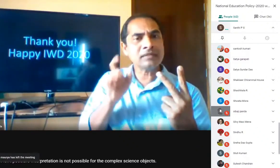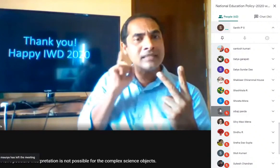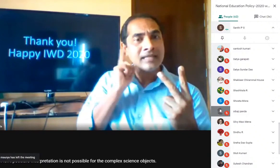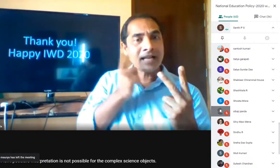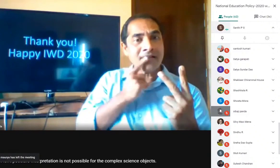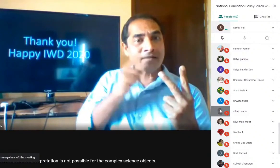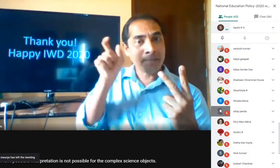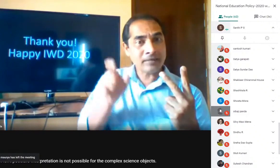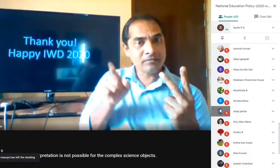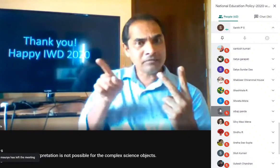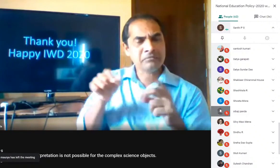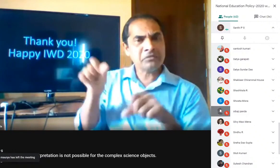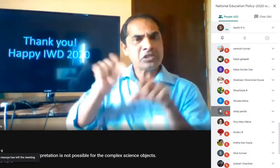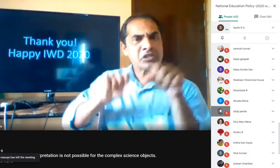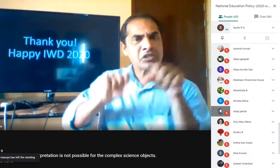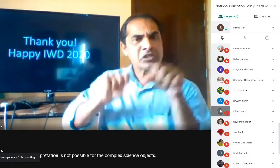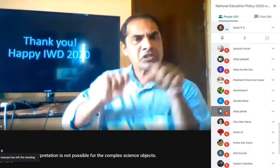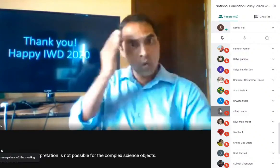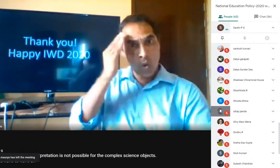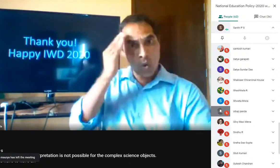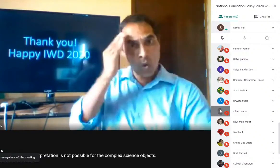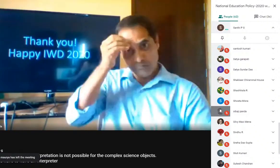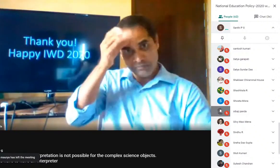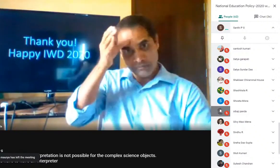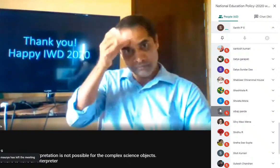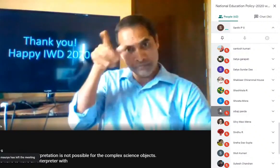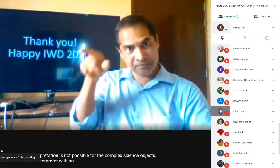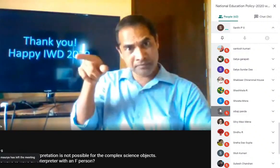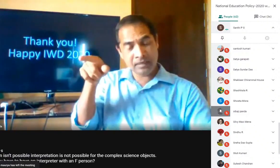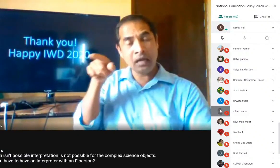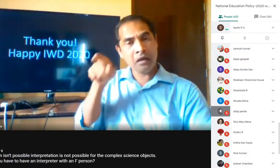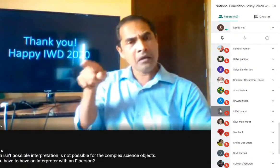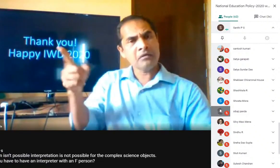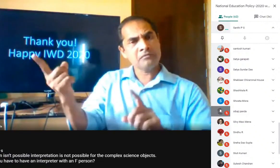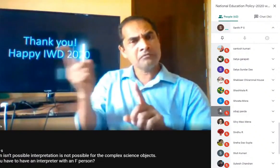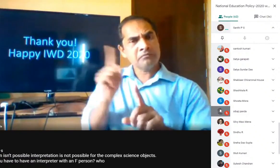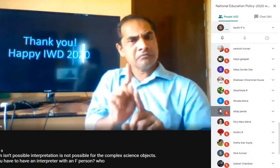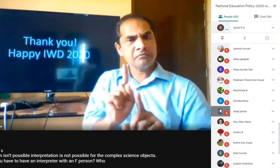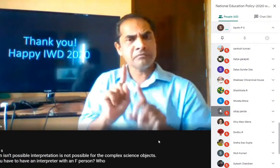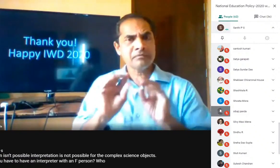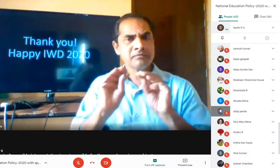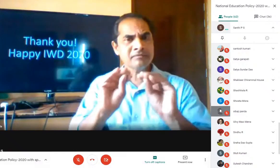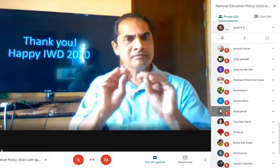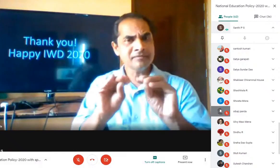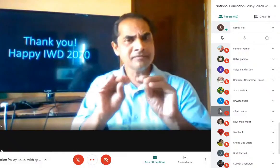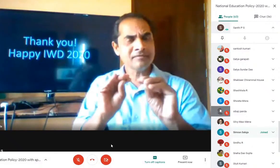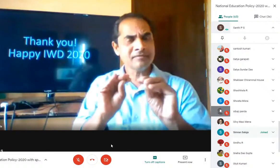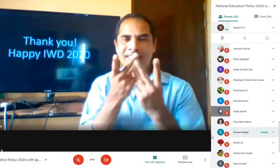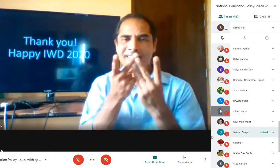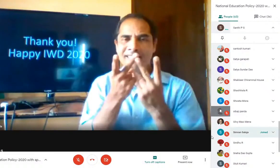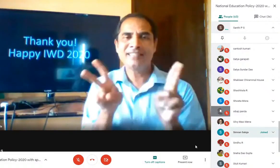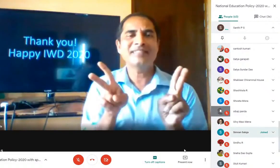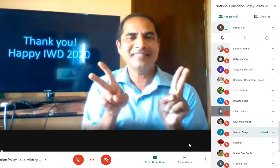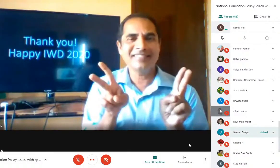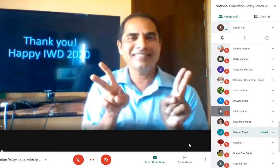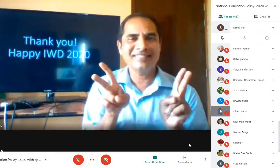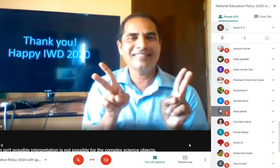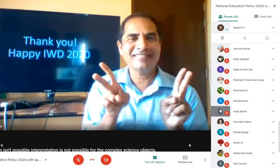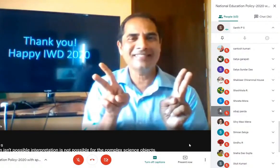So you have to have an interpreter with a deaf person who knows the science, who is well educated. You can